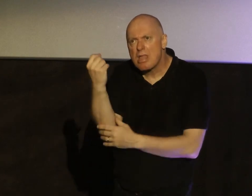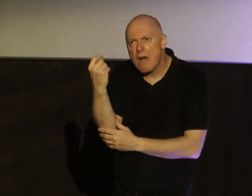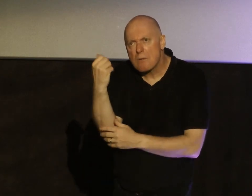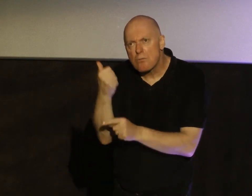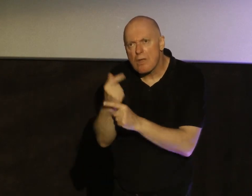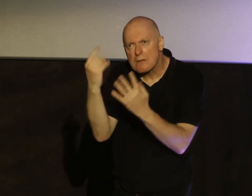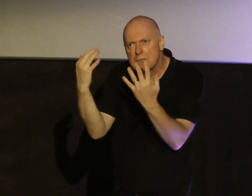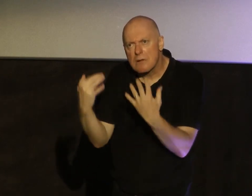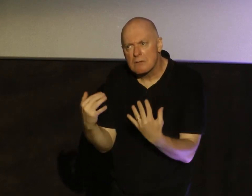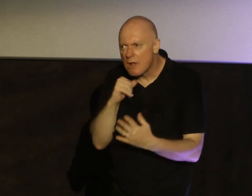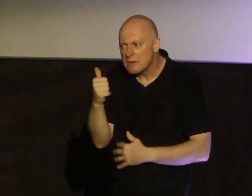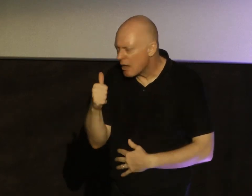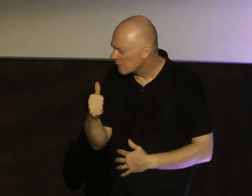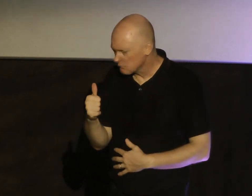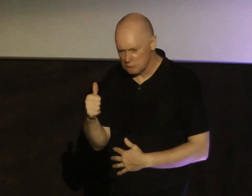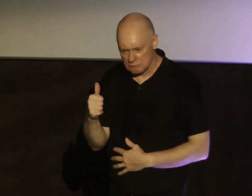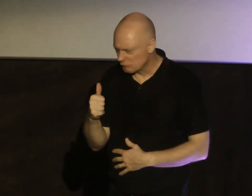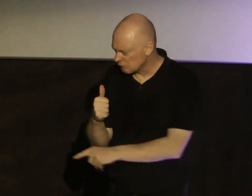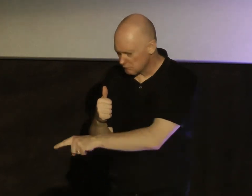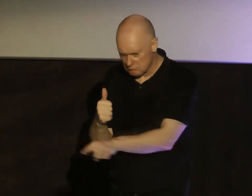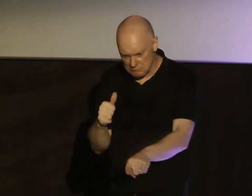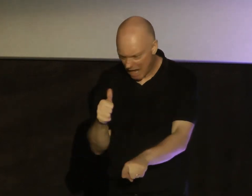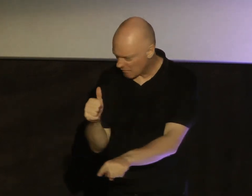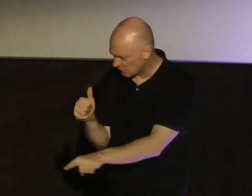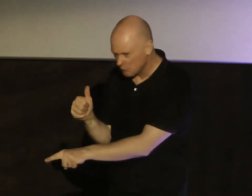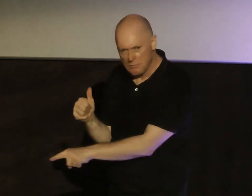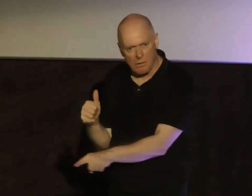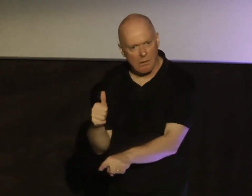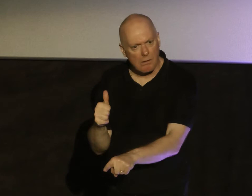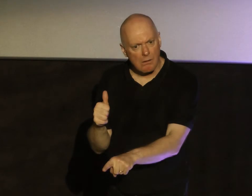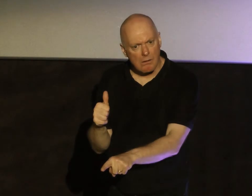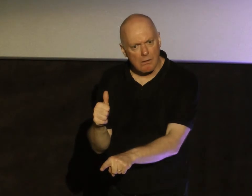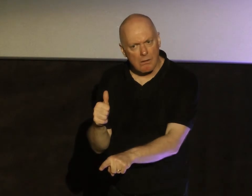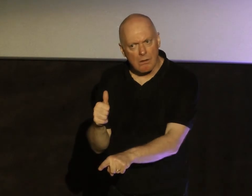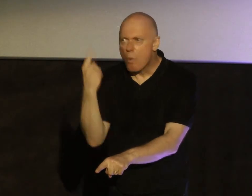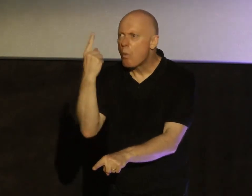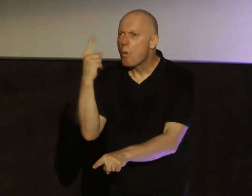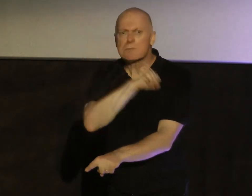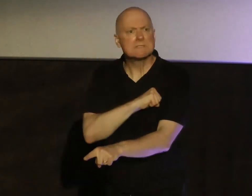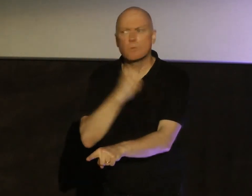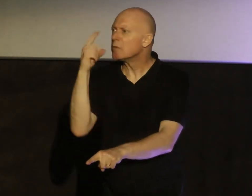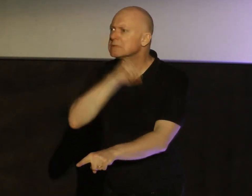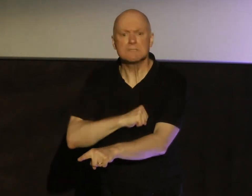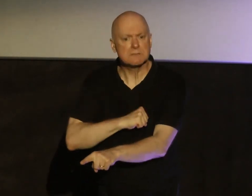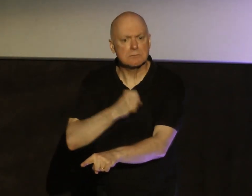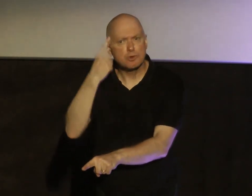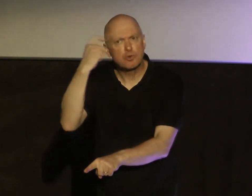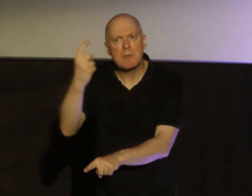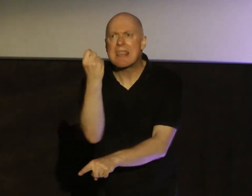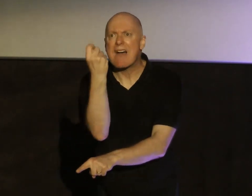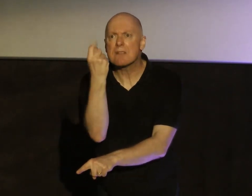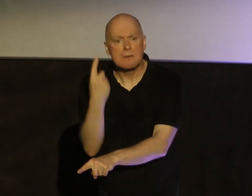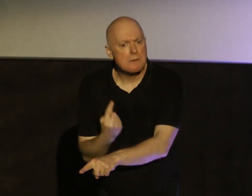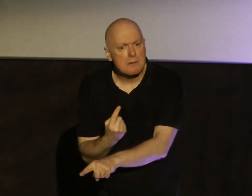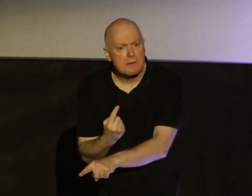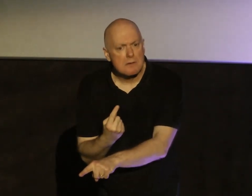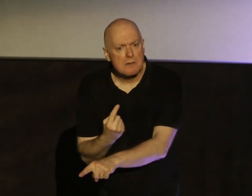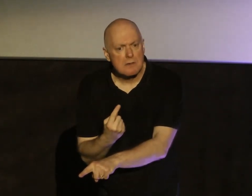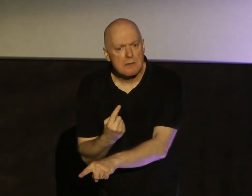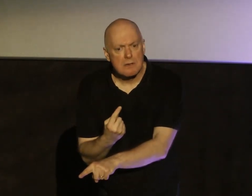bowing down, not 10. Before him, he has 10. Okay? There's one missing. And these who have sinned against Joseph,